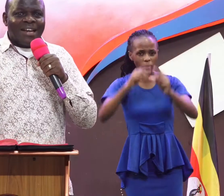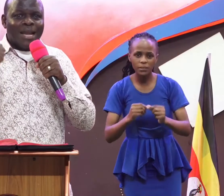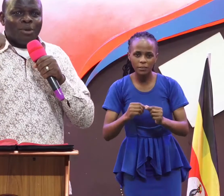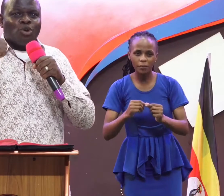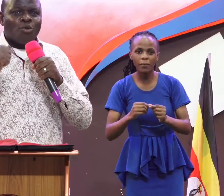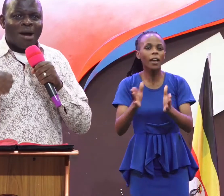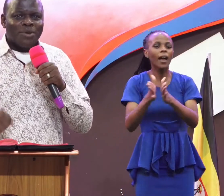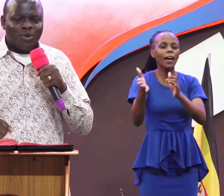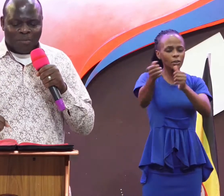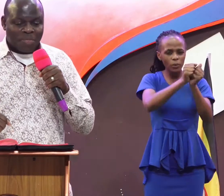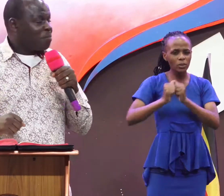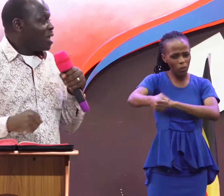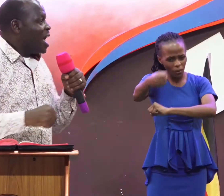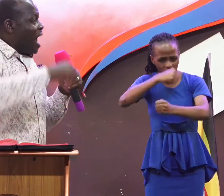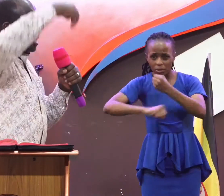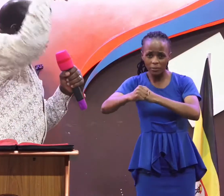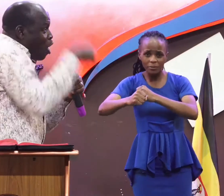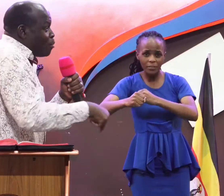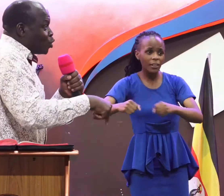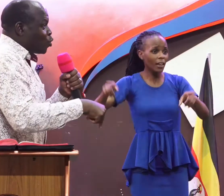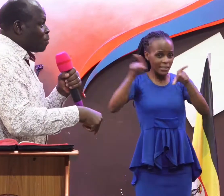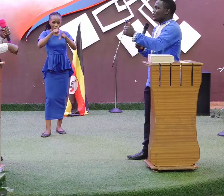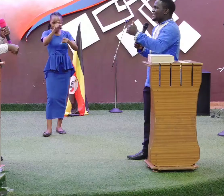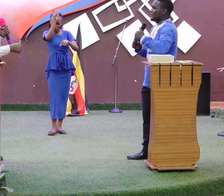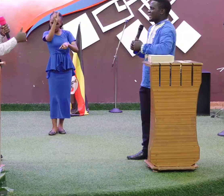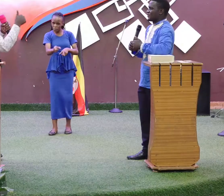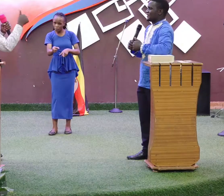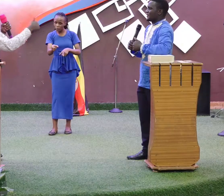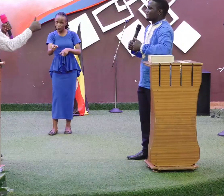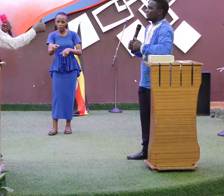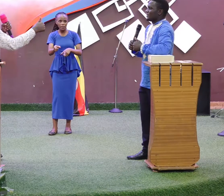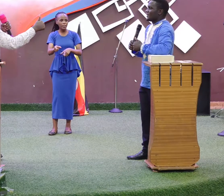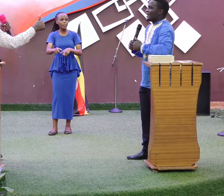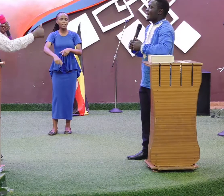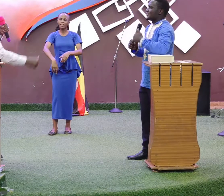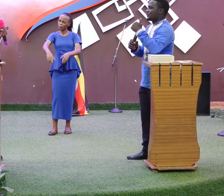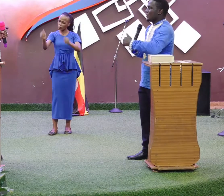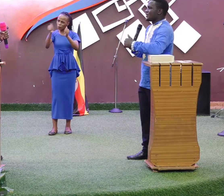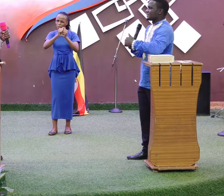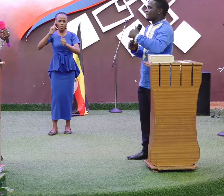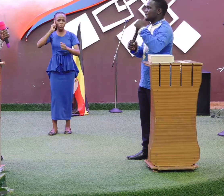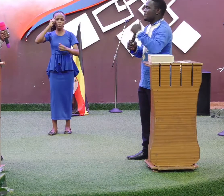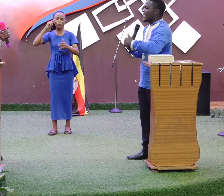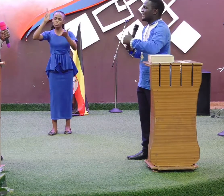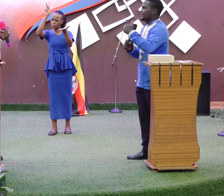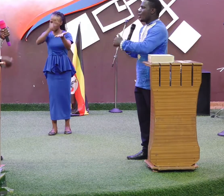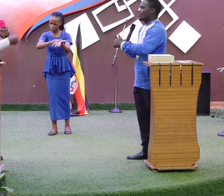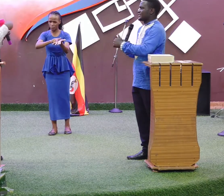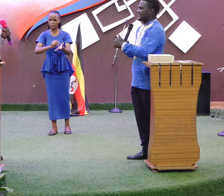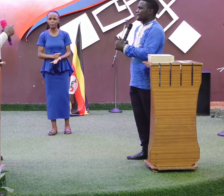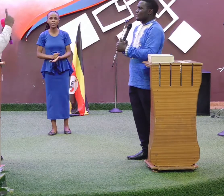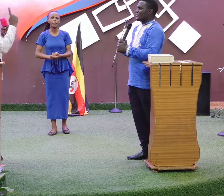with your words and your deeds. And you as a person, assure yourself with your mind